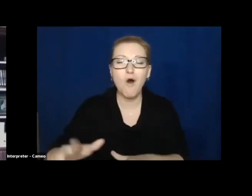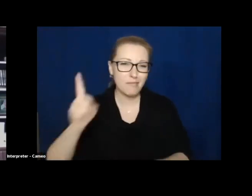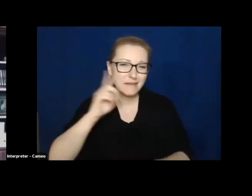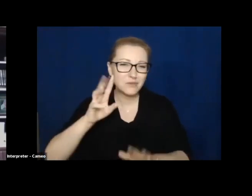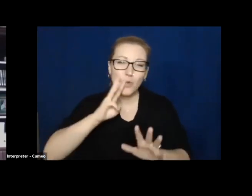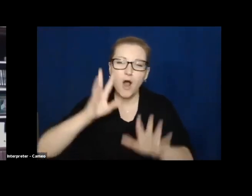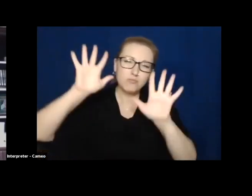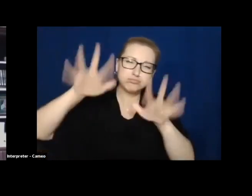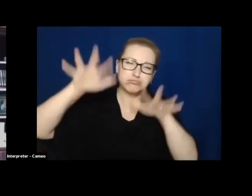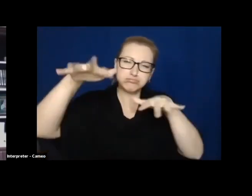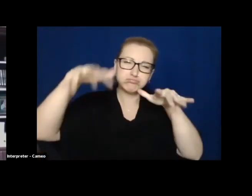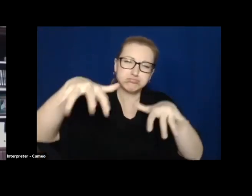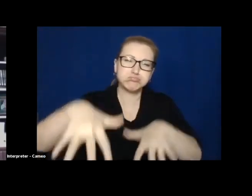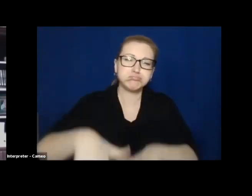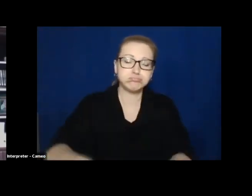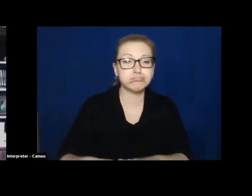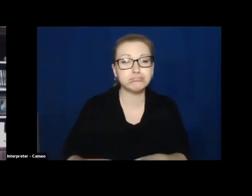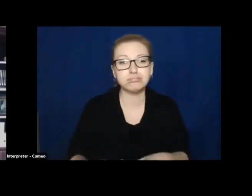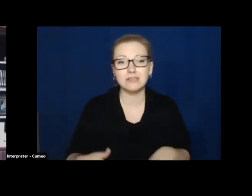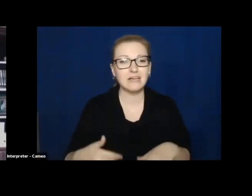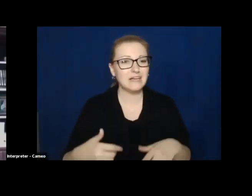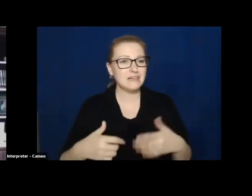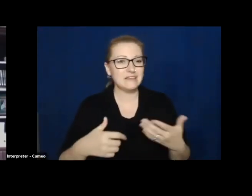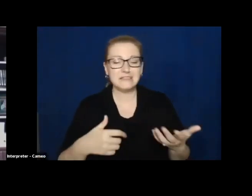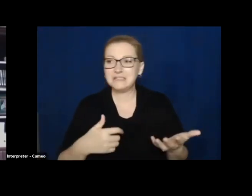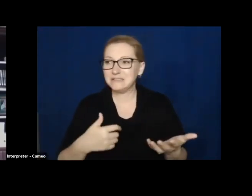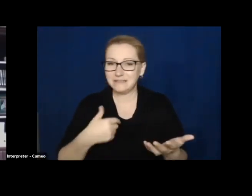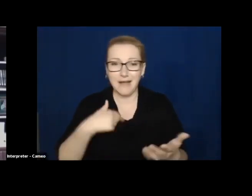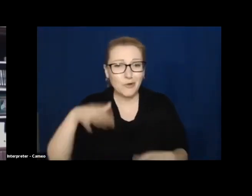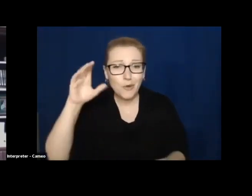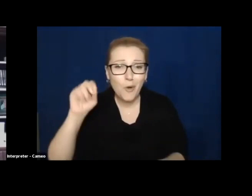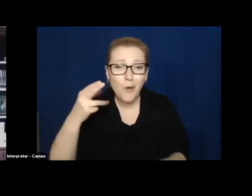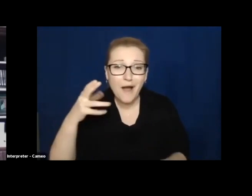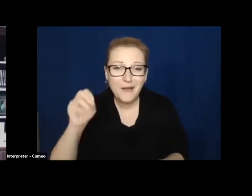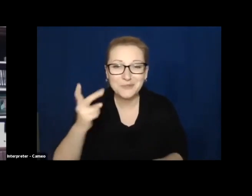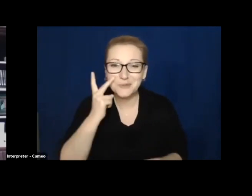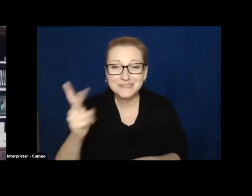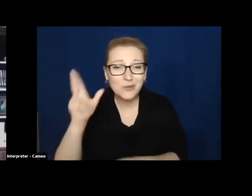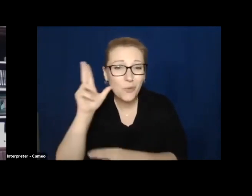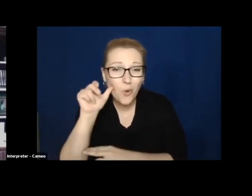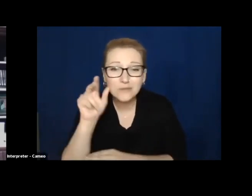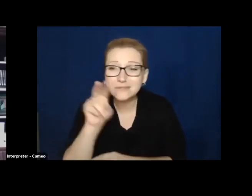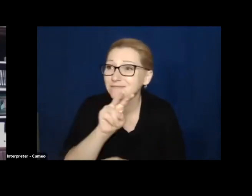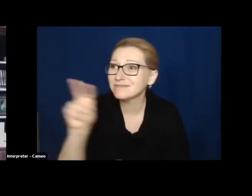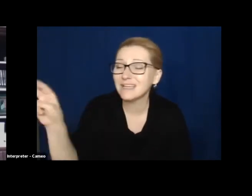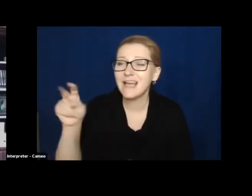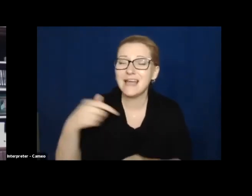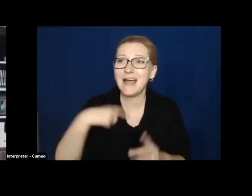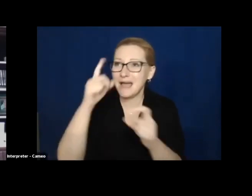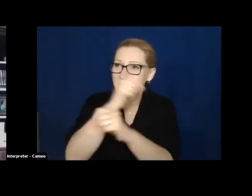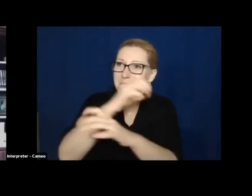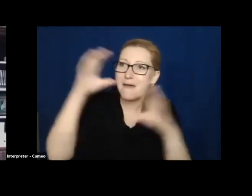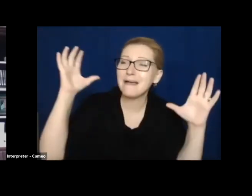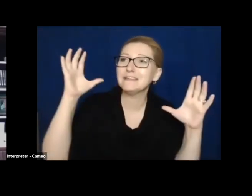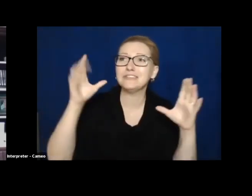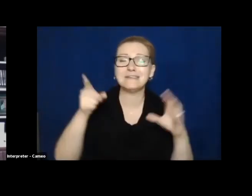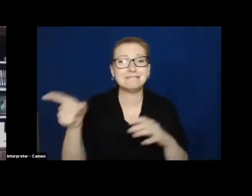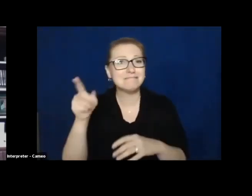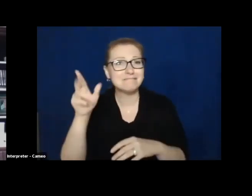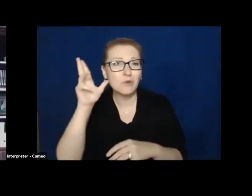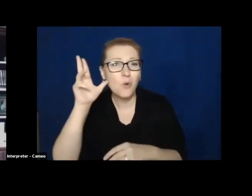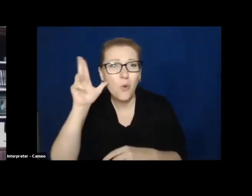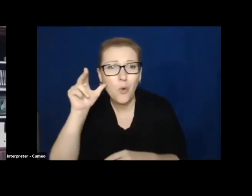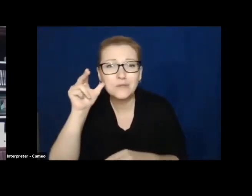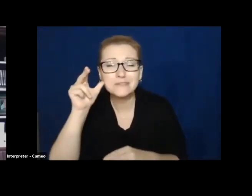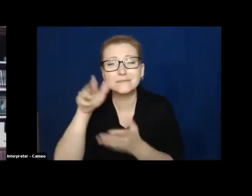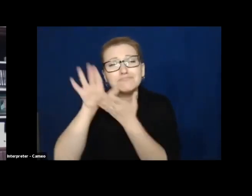powerfully. I watched horses in the pasture. I grew up in Ohio, and I just imagined their playful whinnying, their